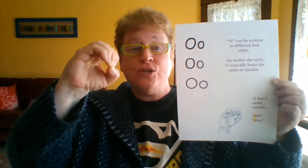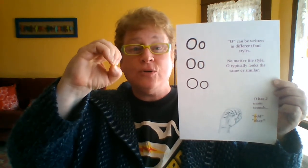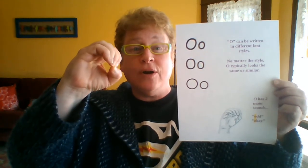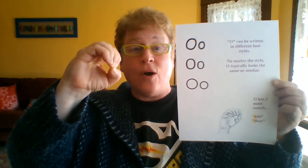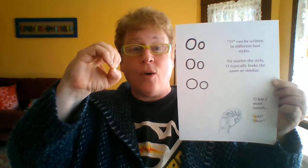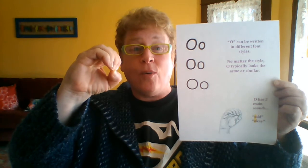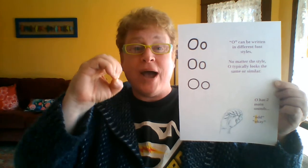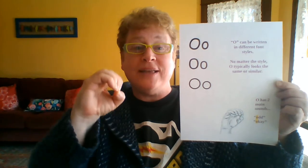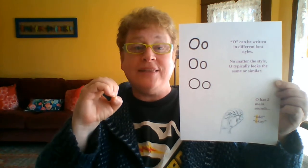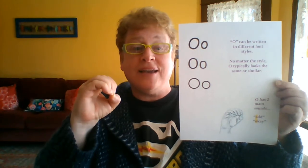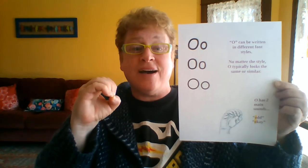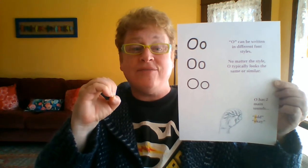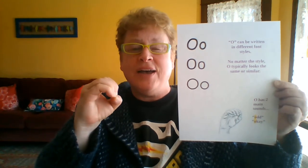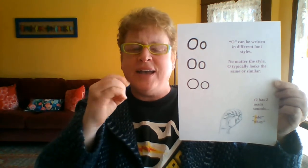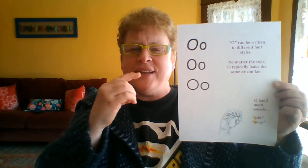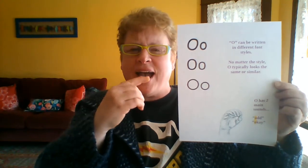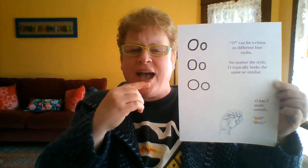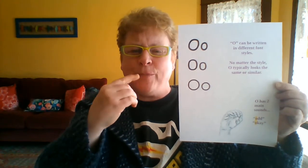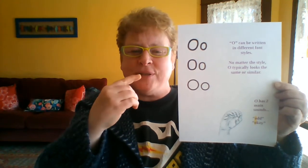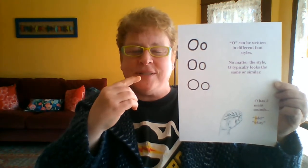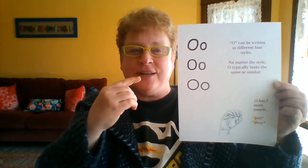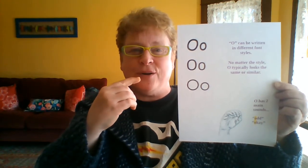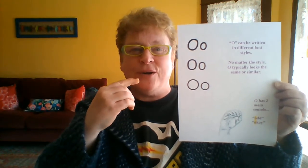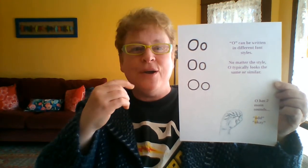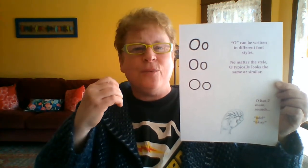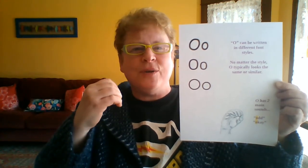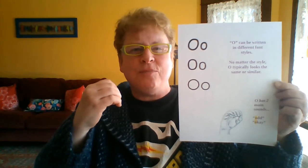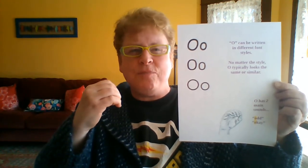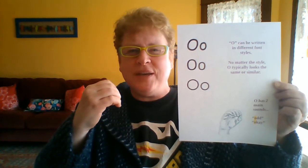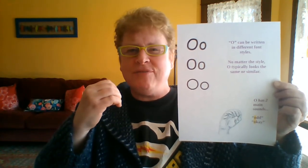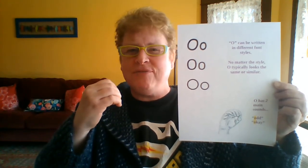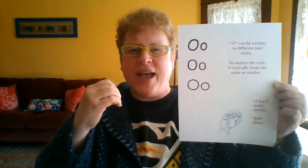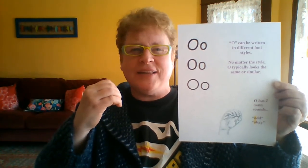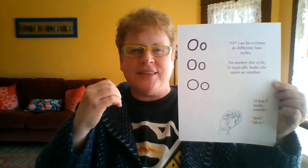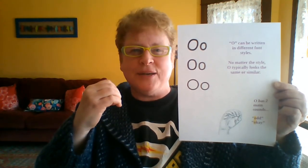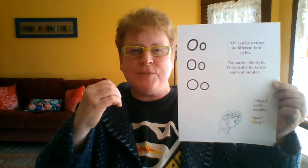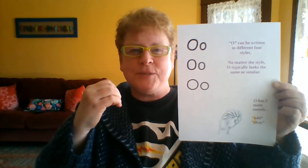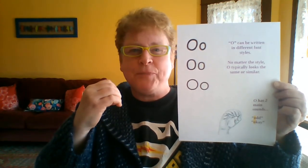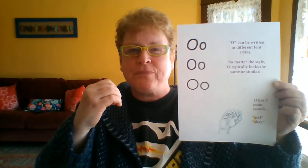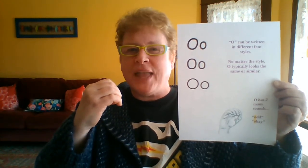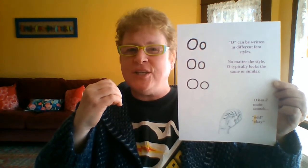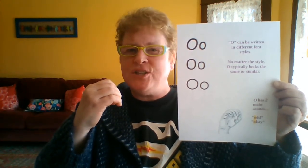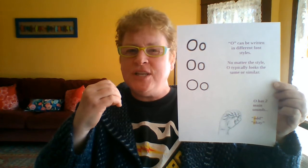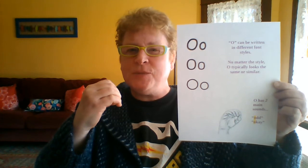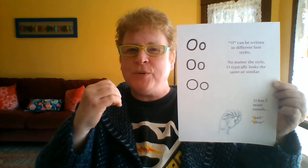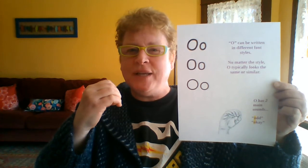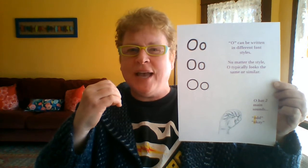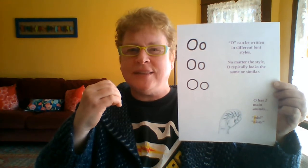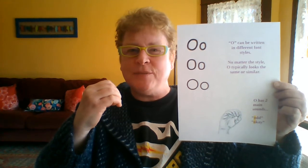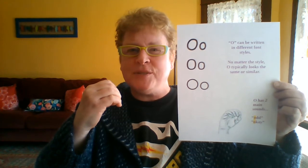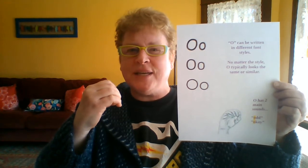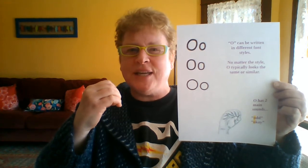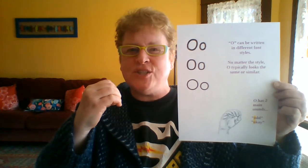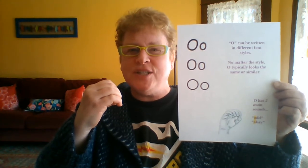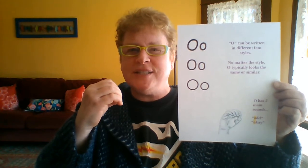Short O, I think of an opera singer with big fat lips, and she's putting on lipstick and she